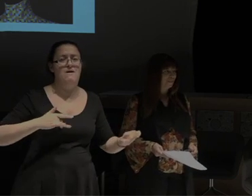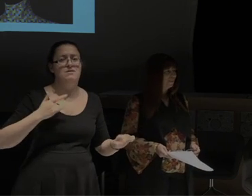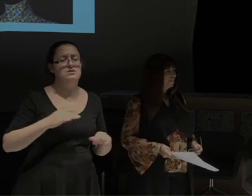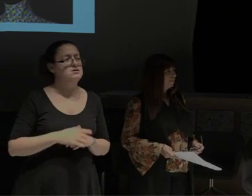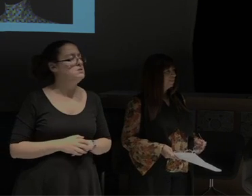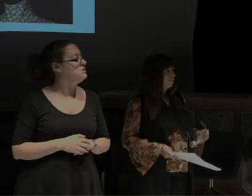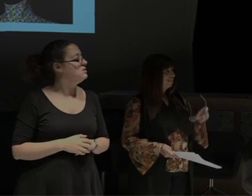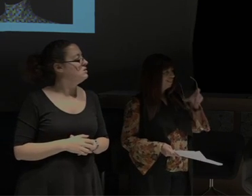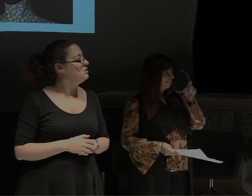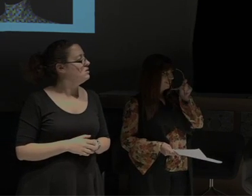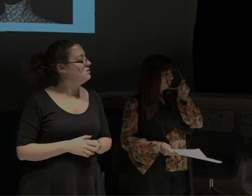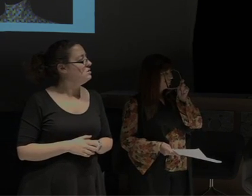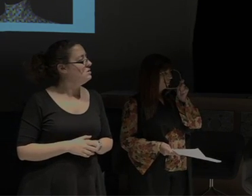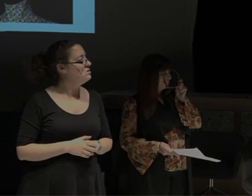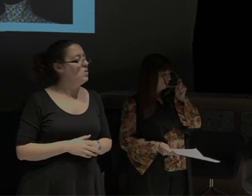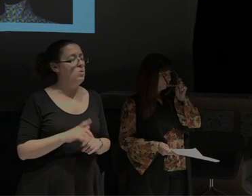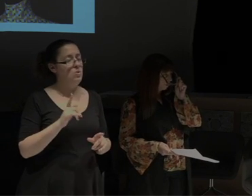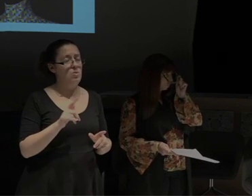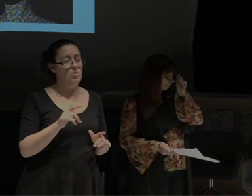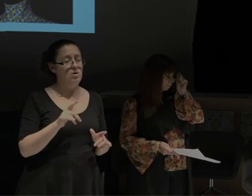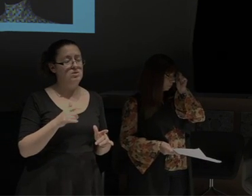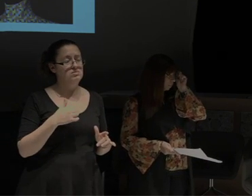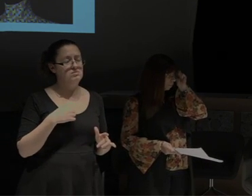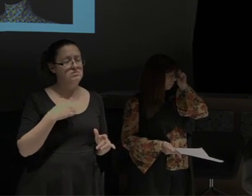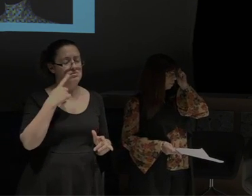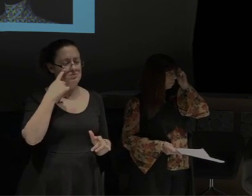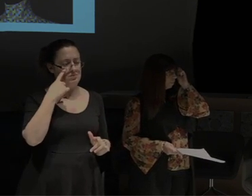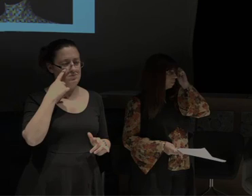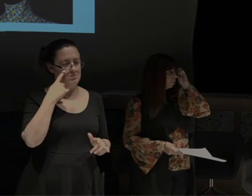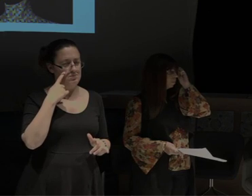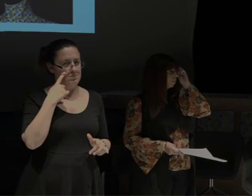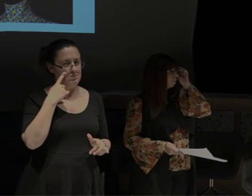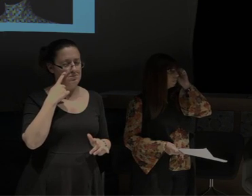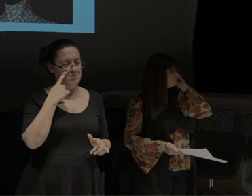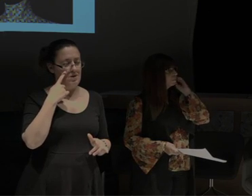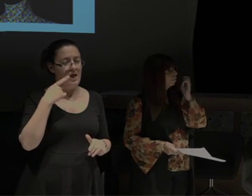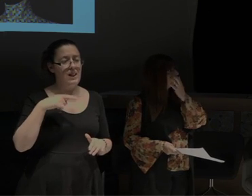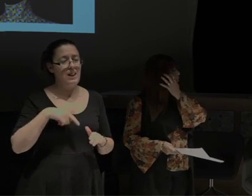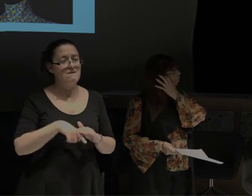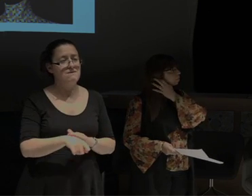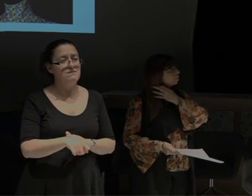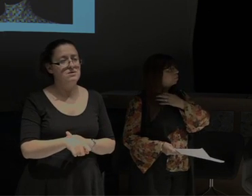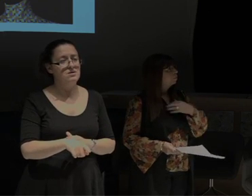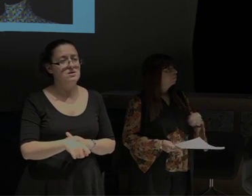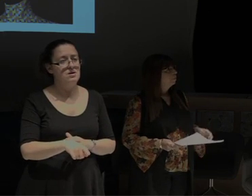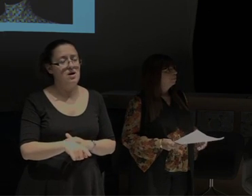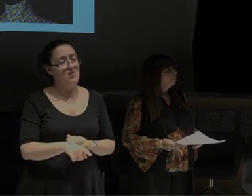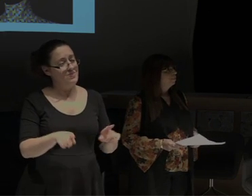And with that, I shed a little tear and left, and I never saw that house the same